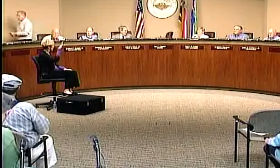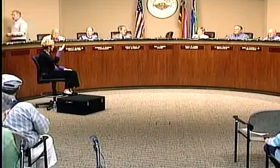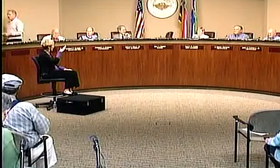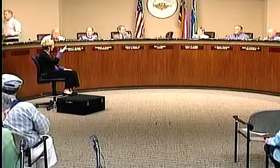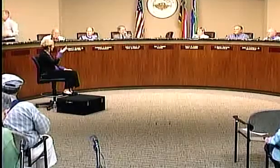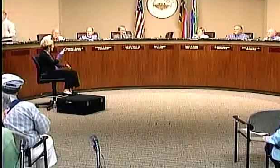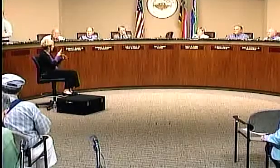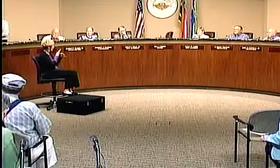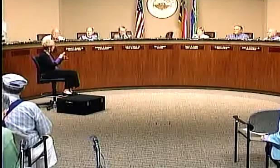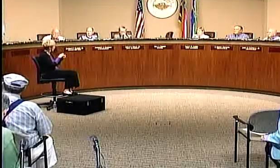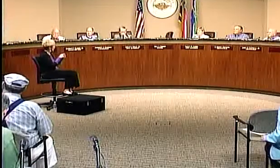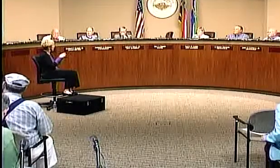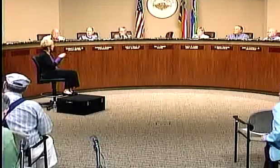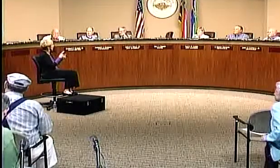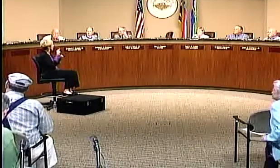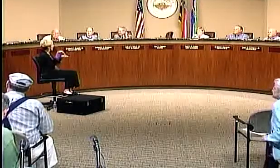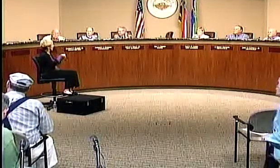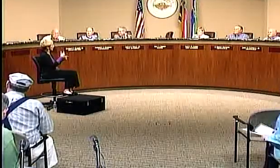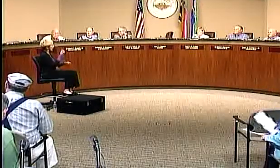Came to the city in